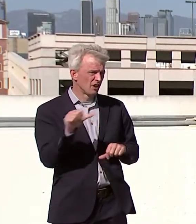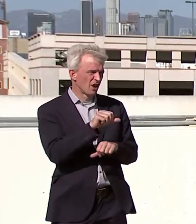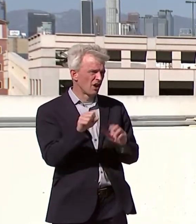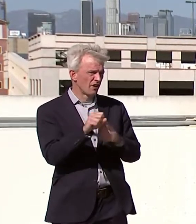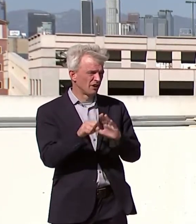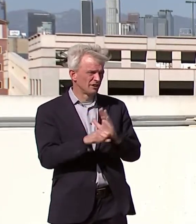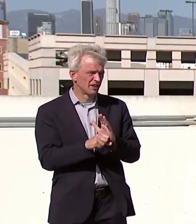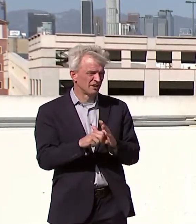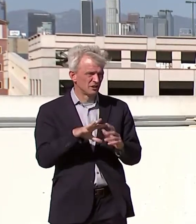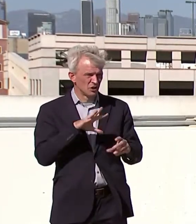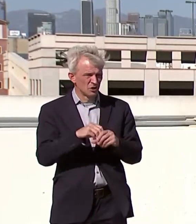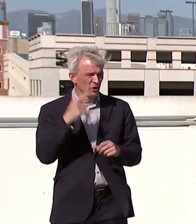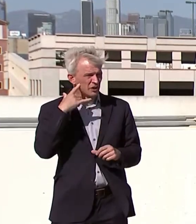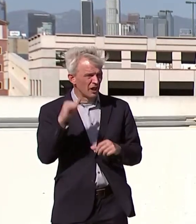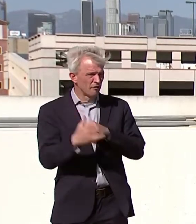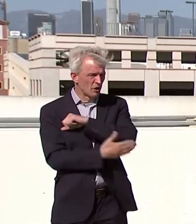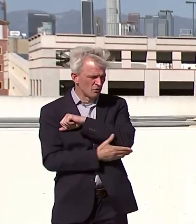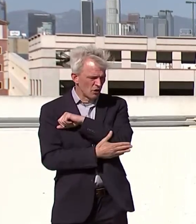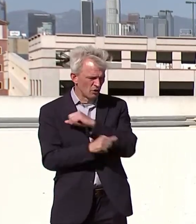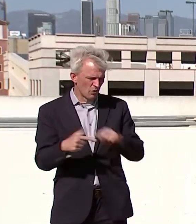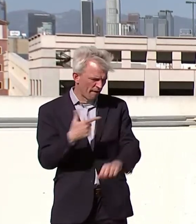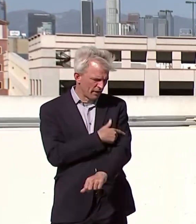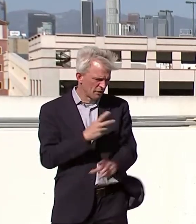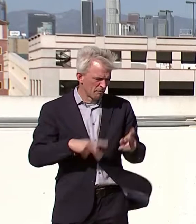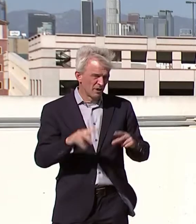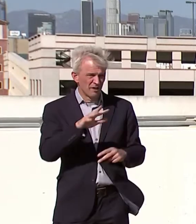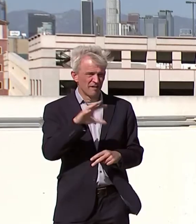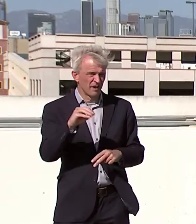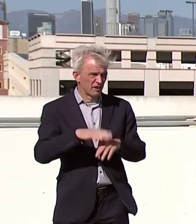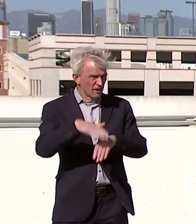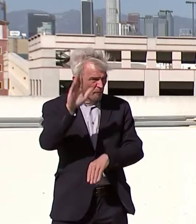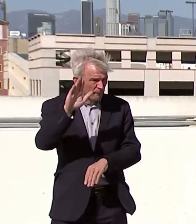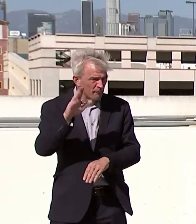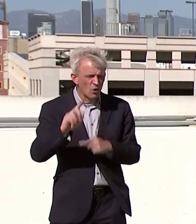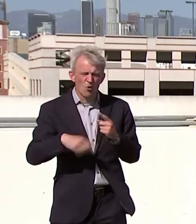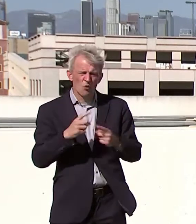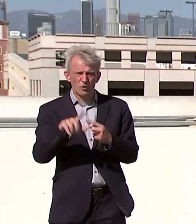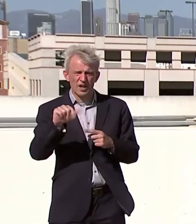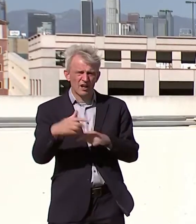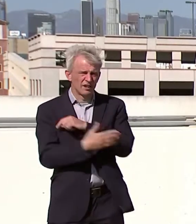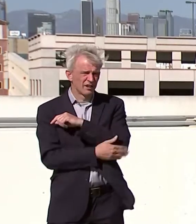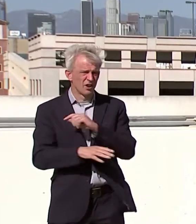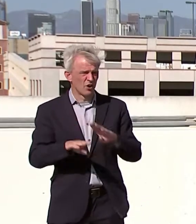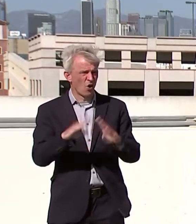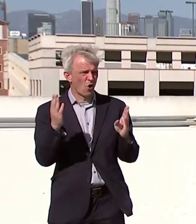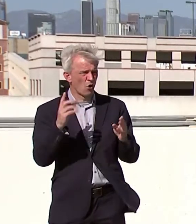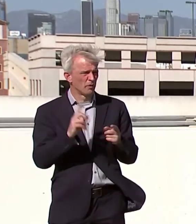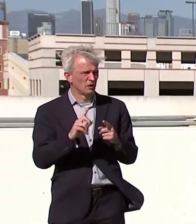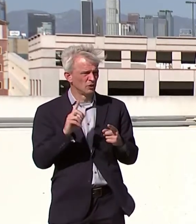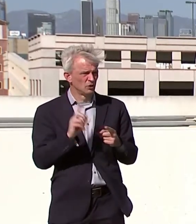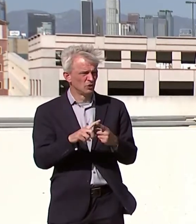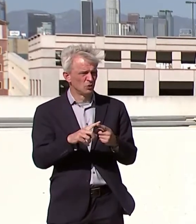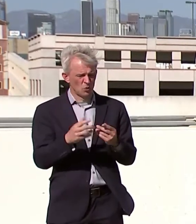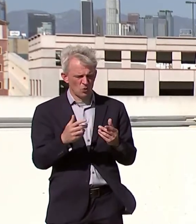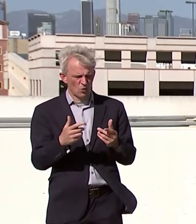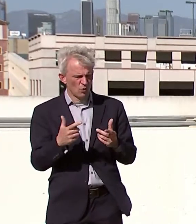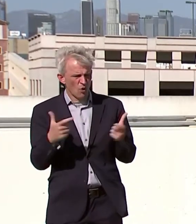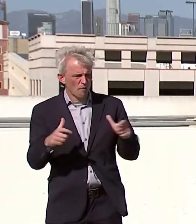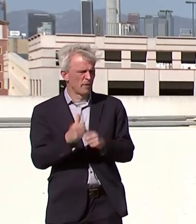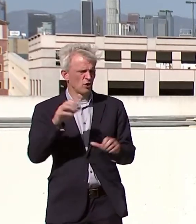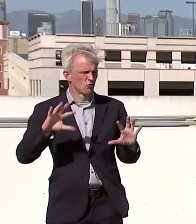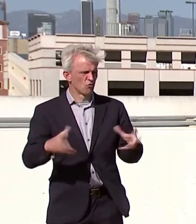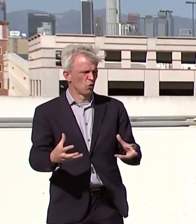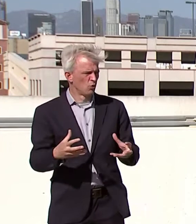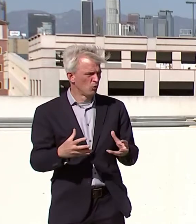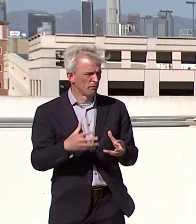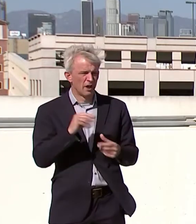California counties that are now vaccinating people who are 50 and older. When will LA County open vaccine eligibility to a wider group, and when will it open to everyone?